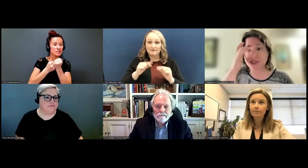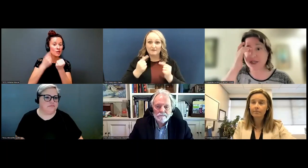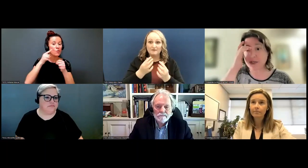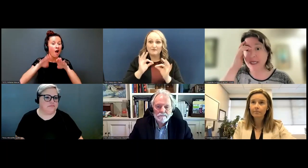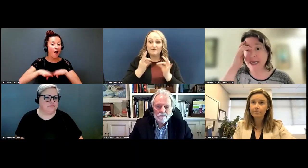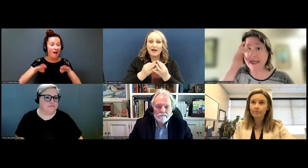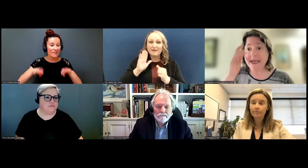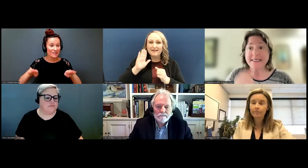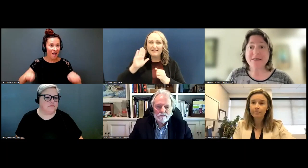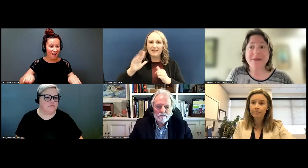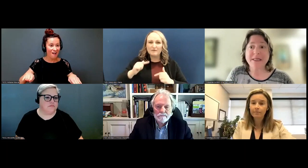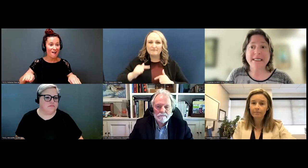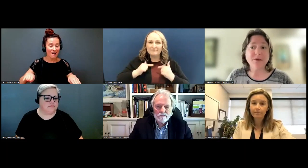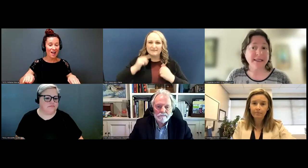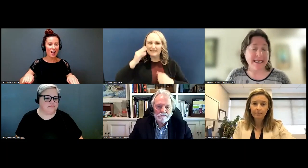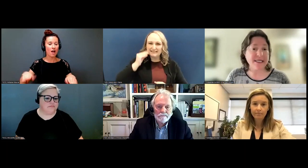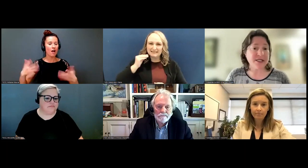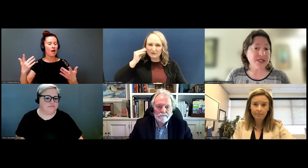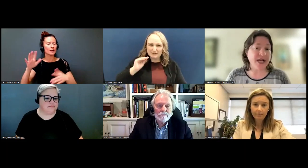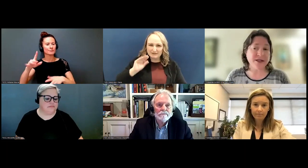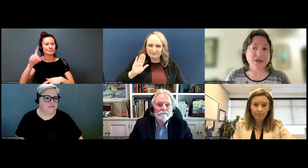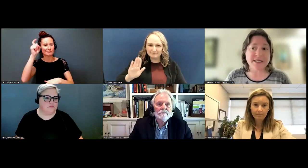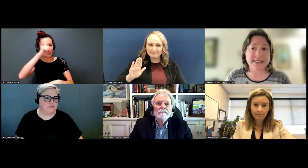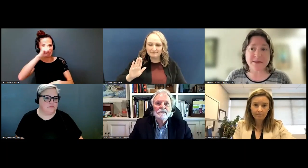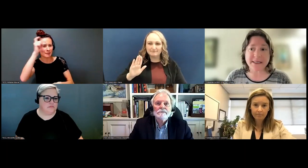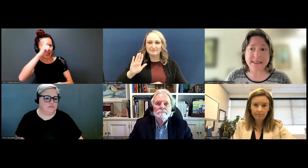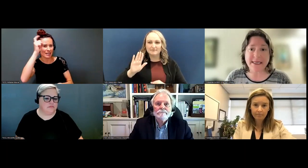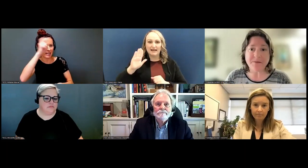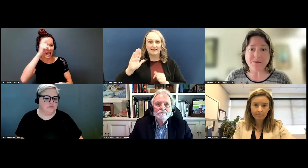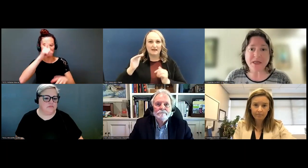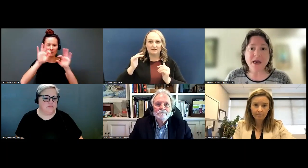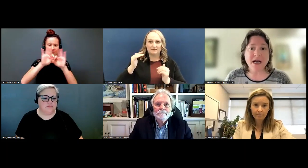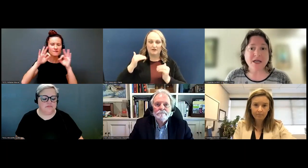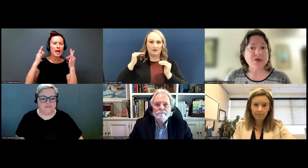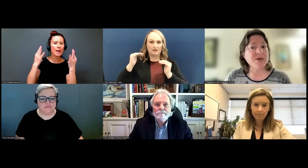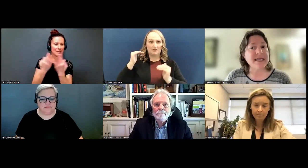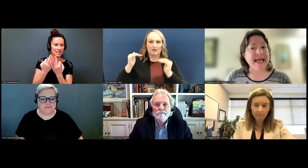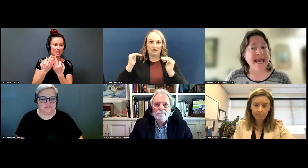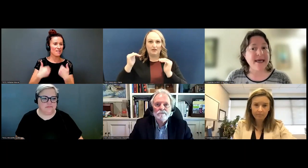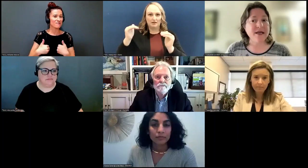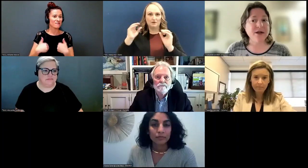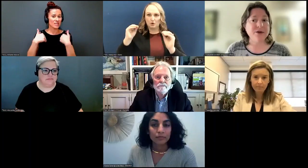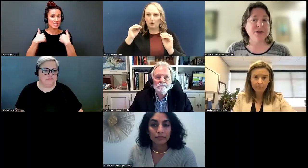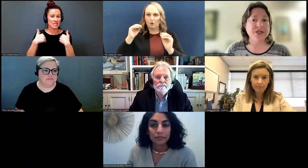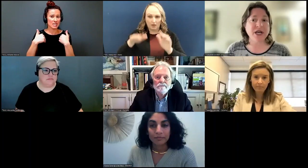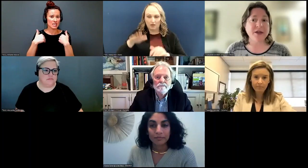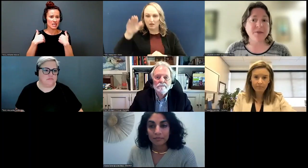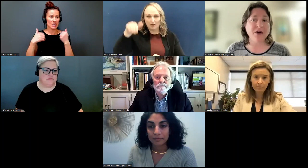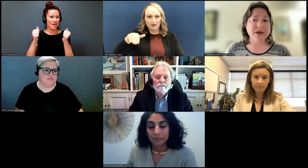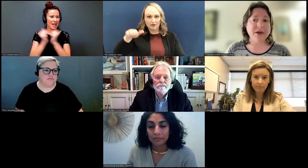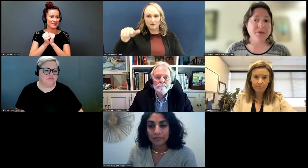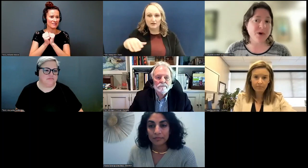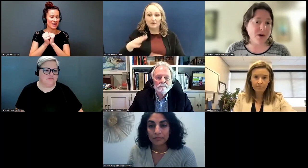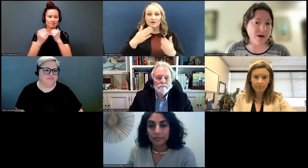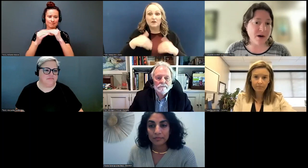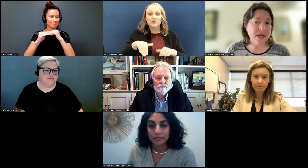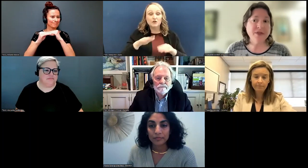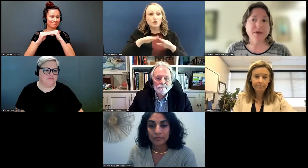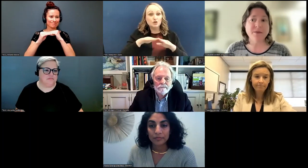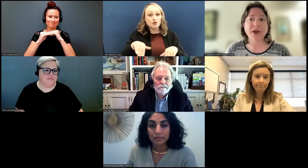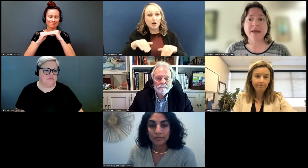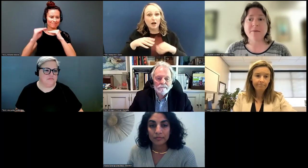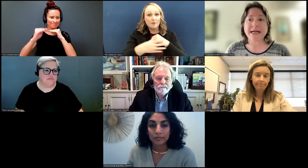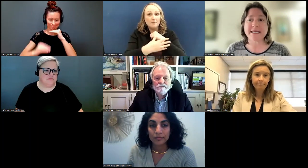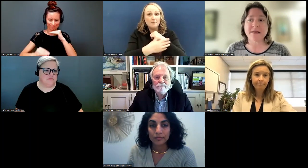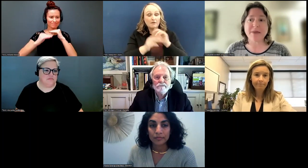and financial instability related to childhood disability. Tools at hand include the Child Poverty Report Card,